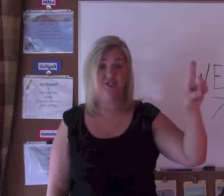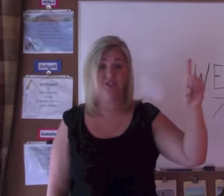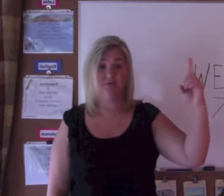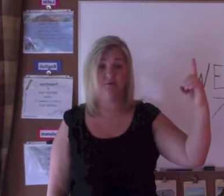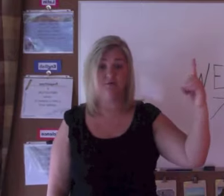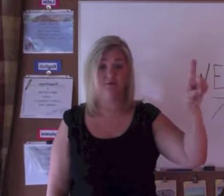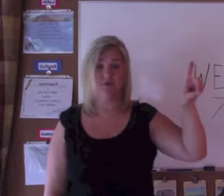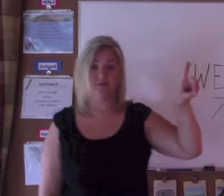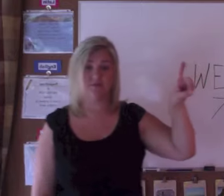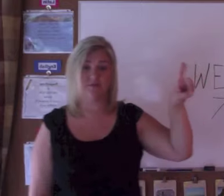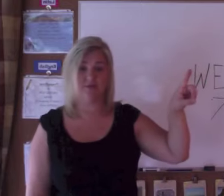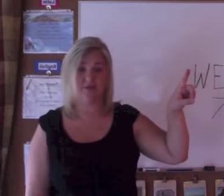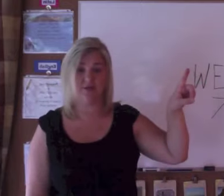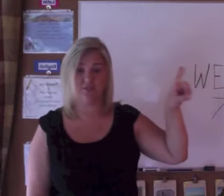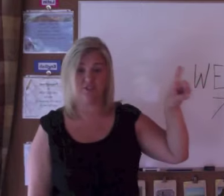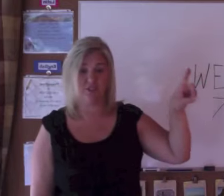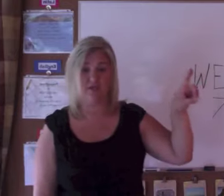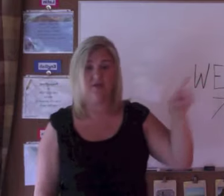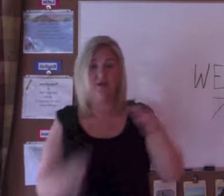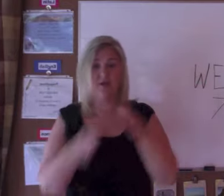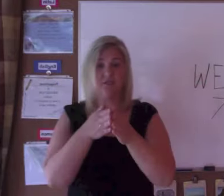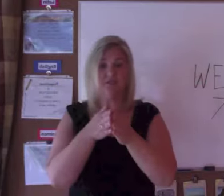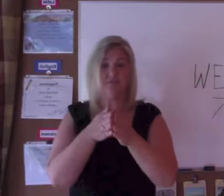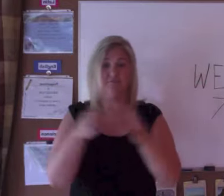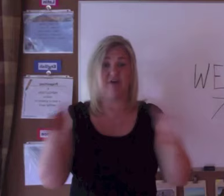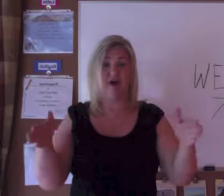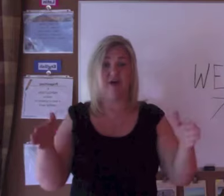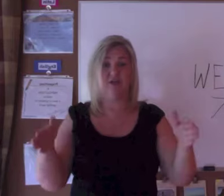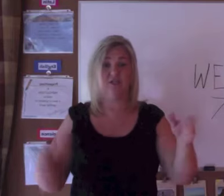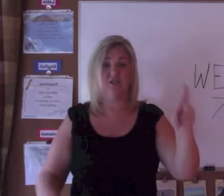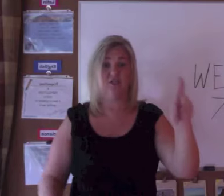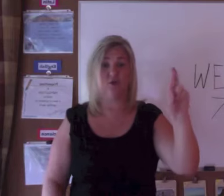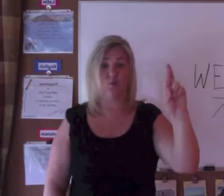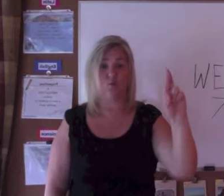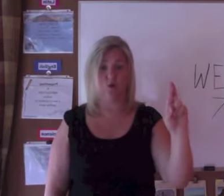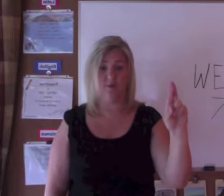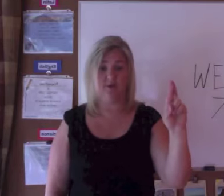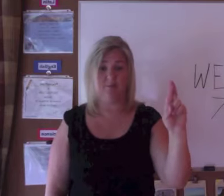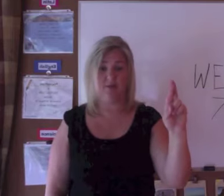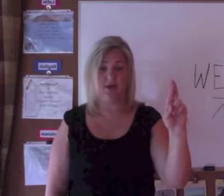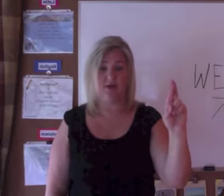Diocletian, that's a sign language D, divides the Roman Empire.